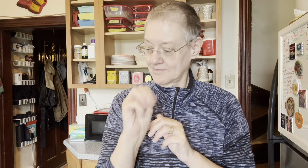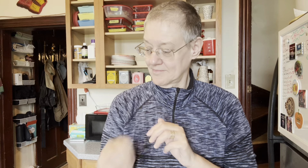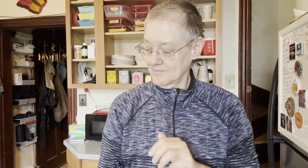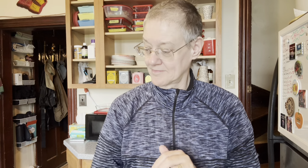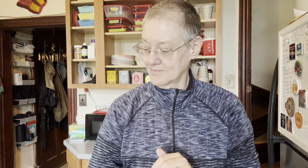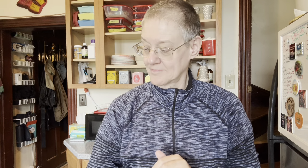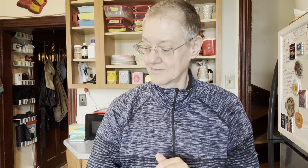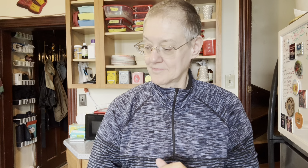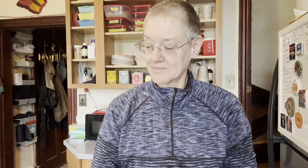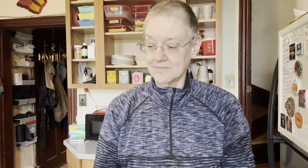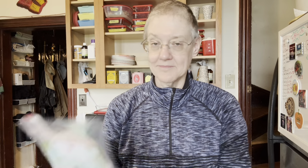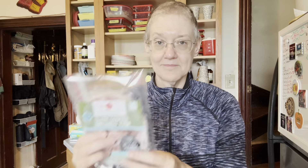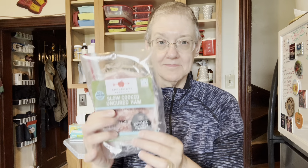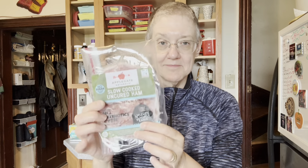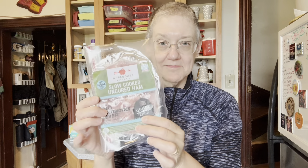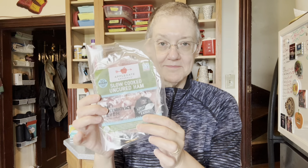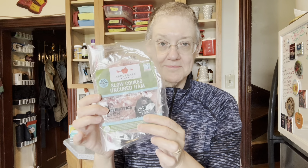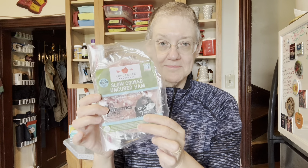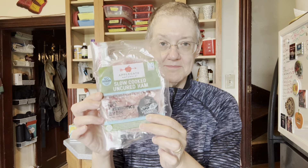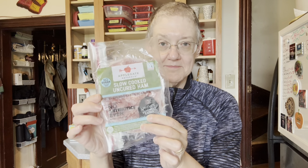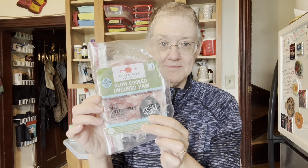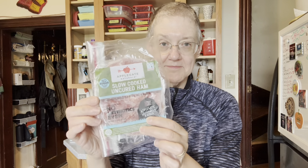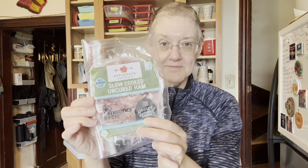ham. And this is what we're using.